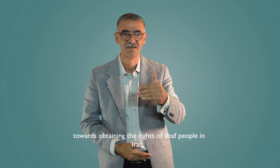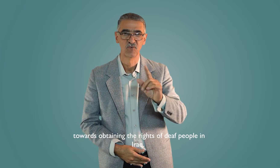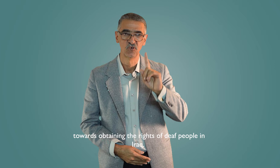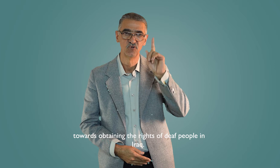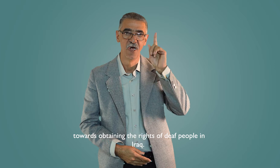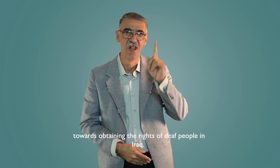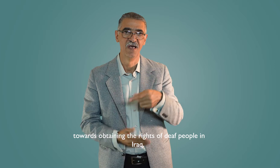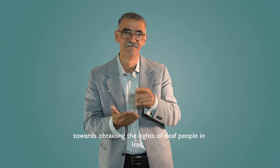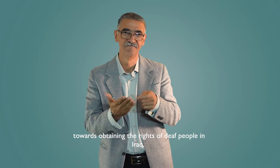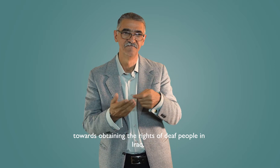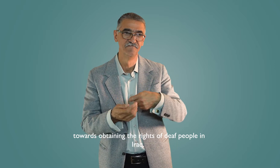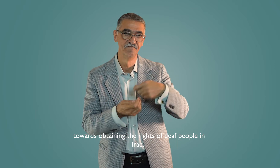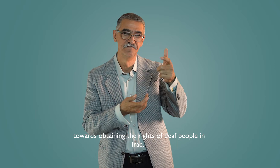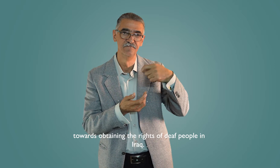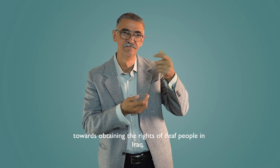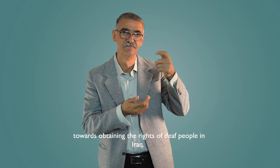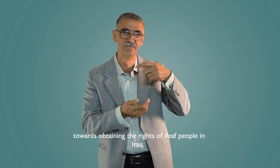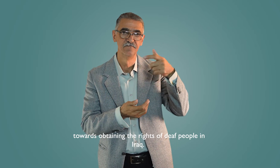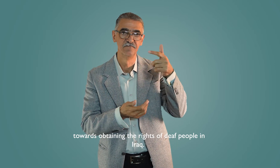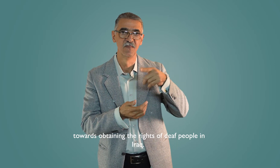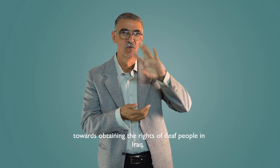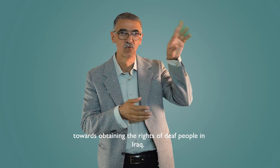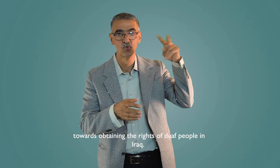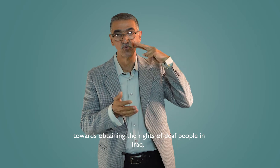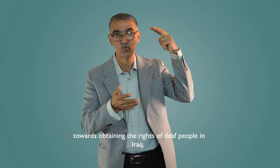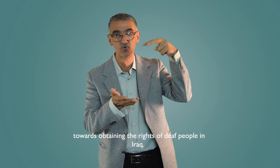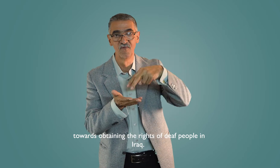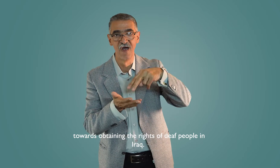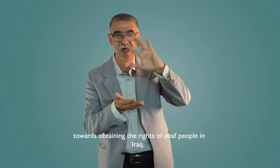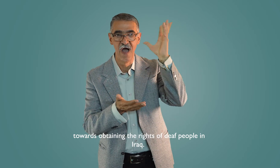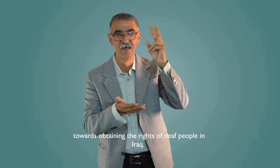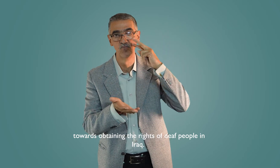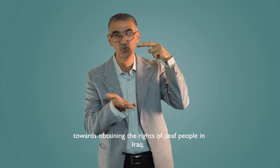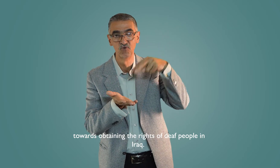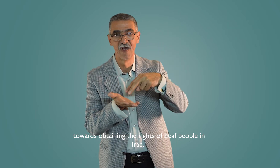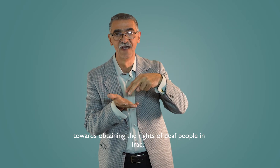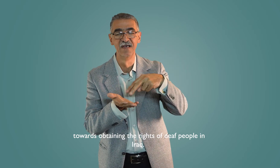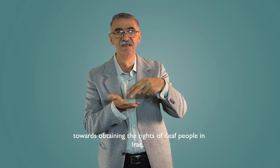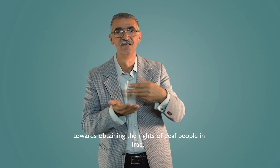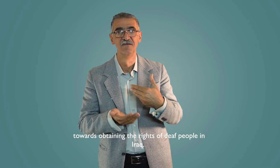deaf people in Iraq.